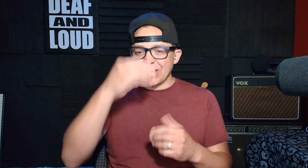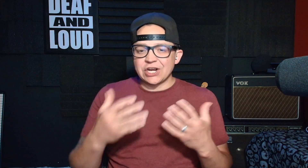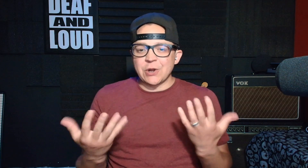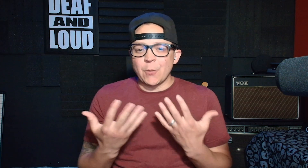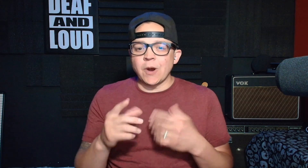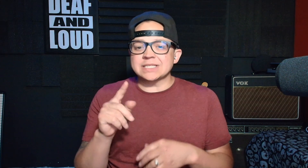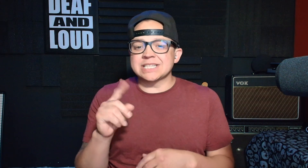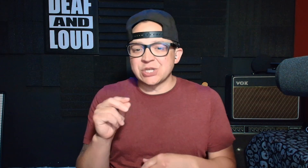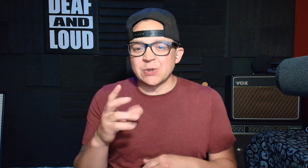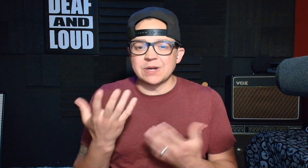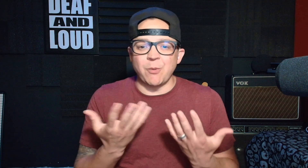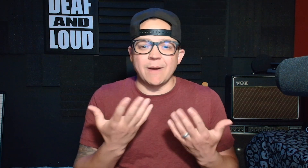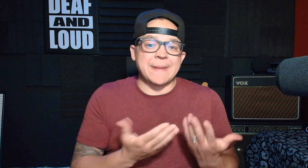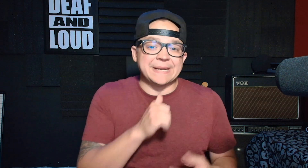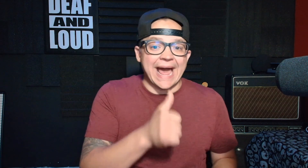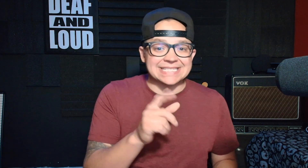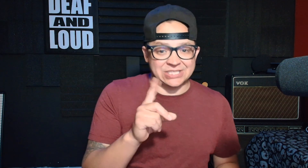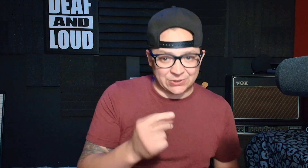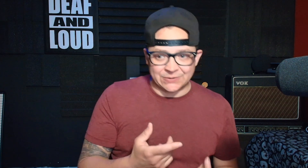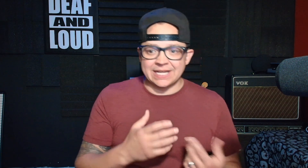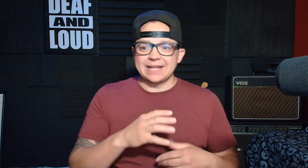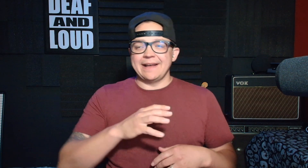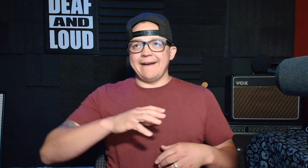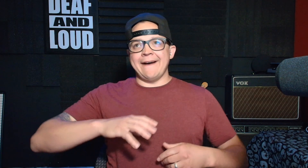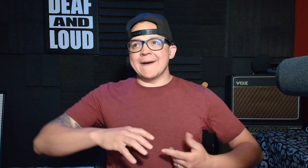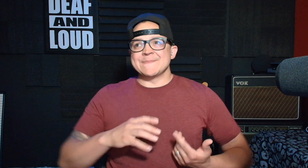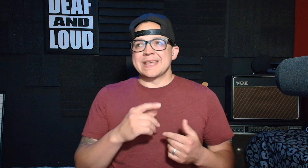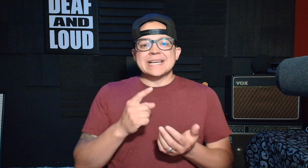You learn what to do and what maybe not to do.